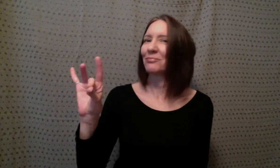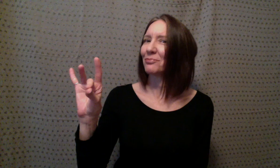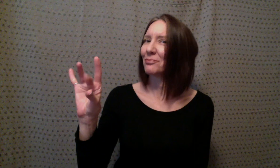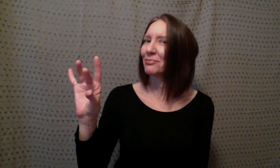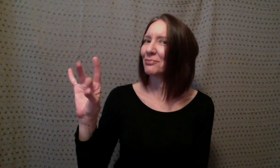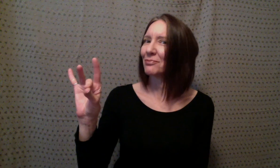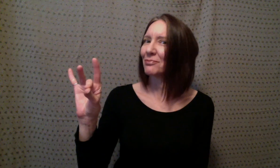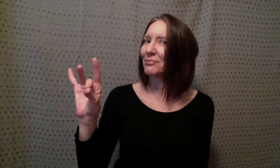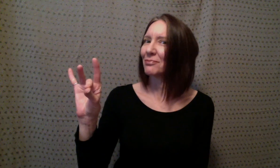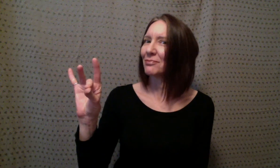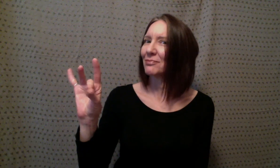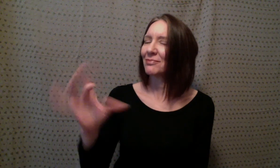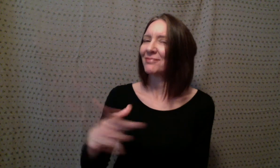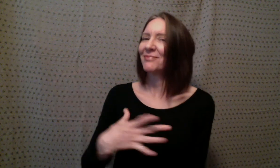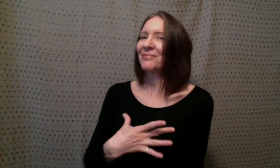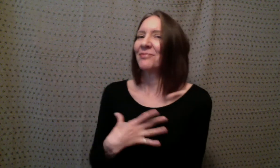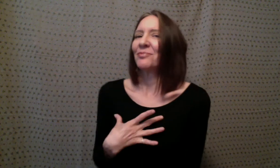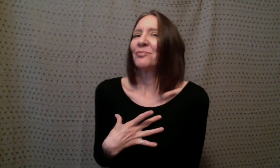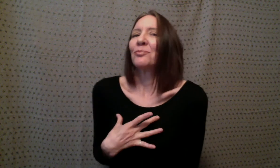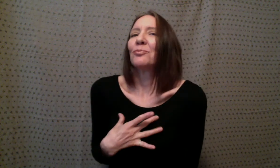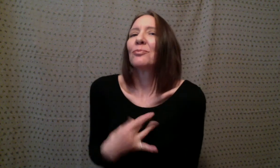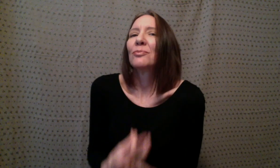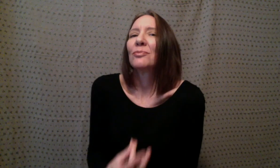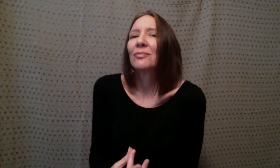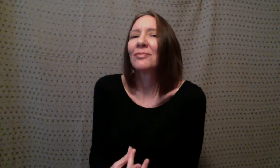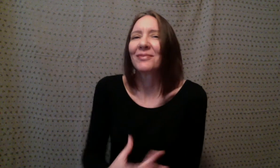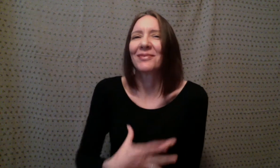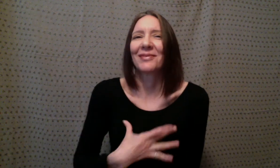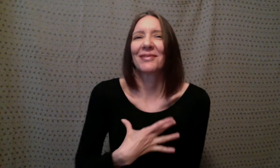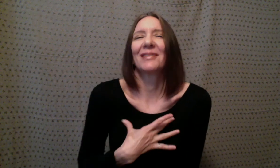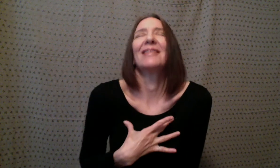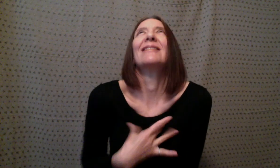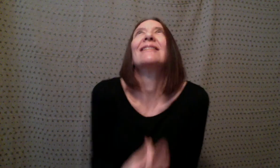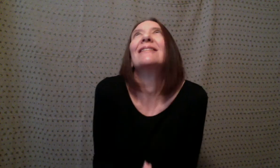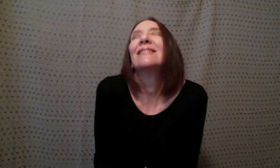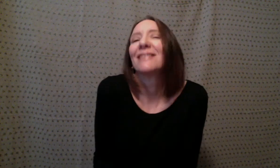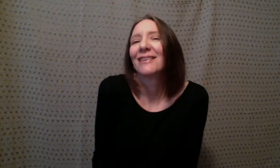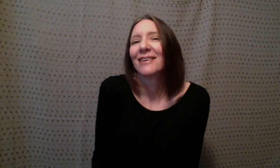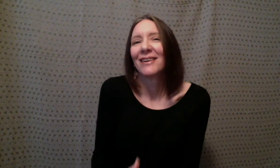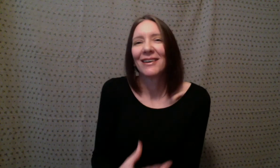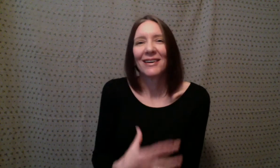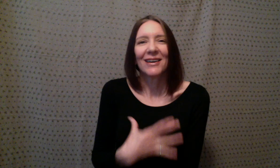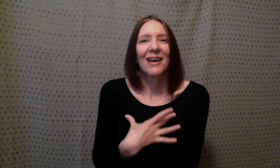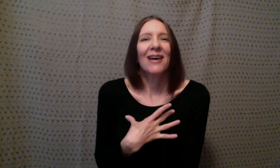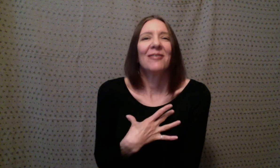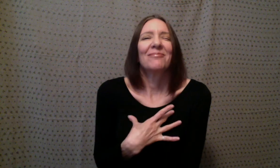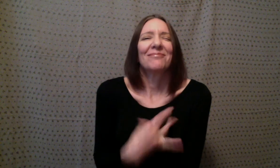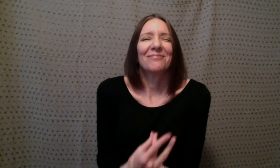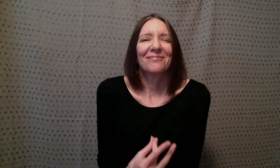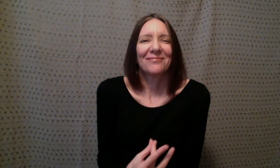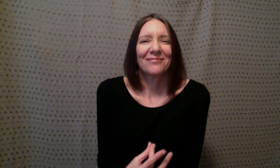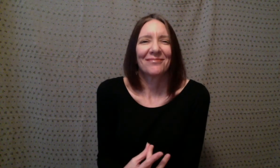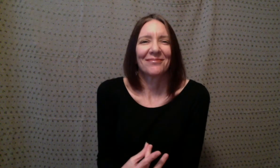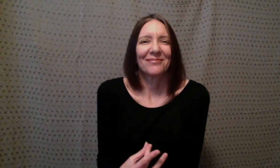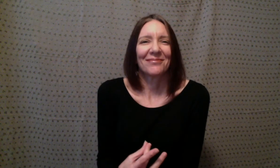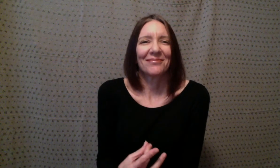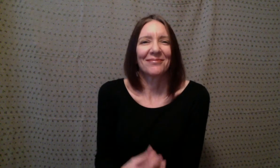Non-manual markers are also very important for this sign. In English, the word like also means similar